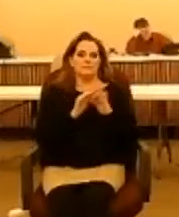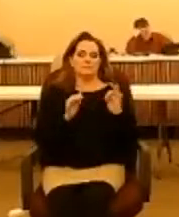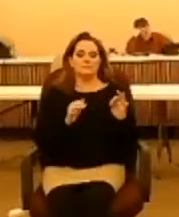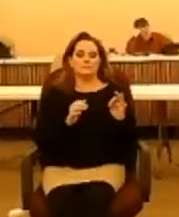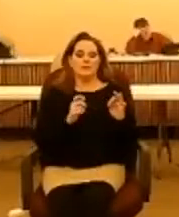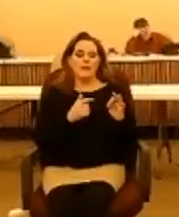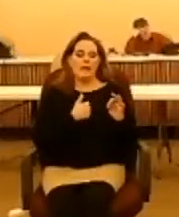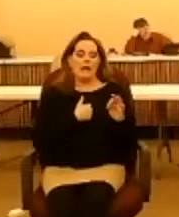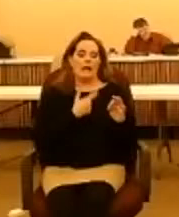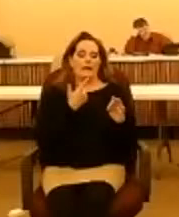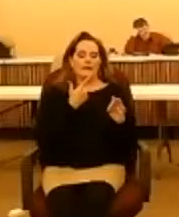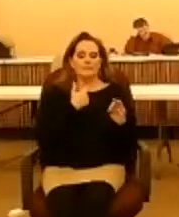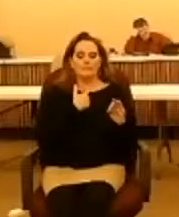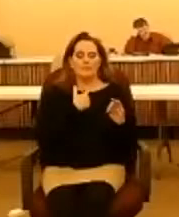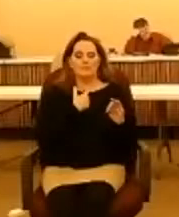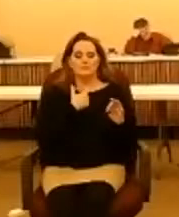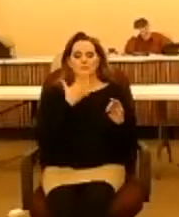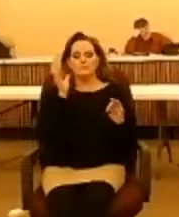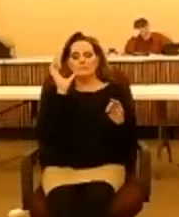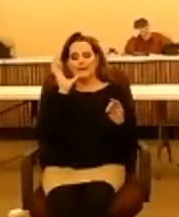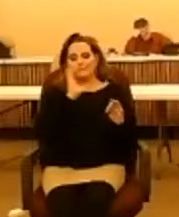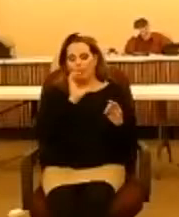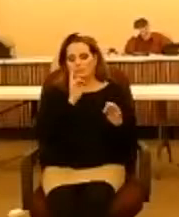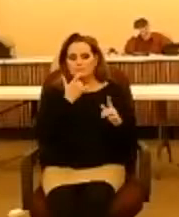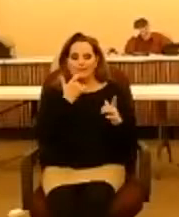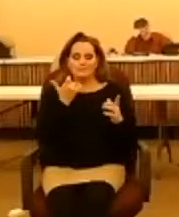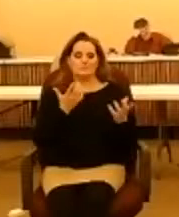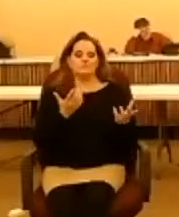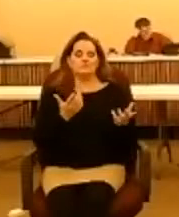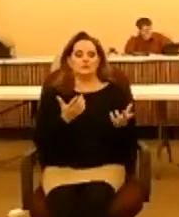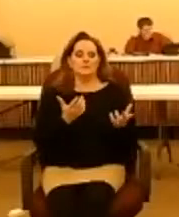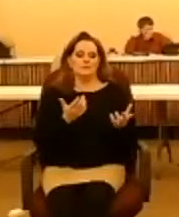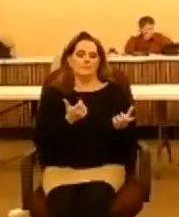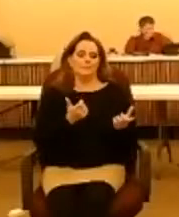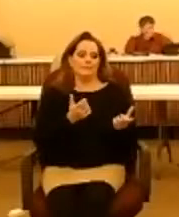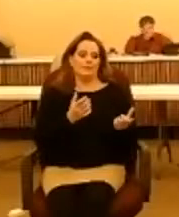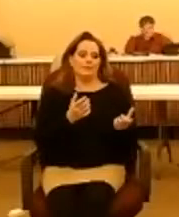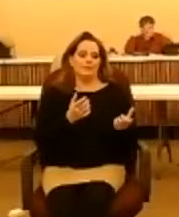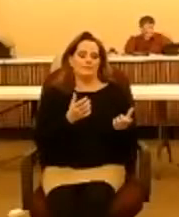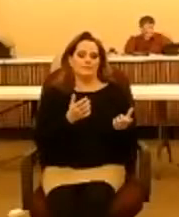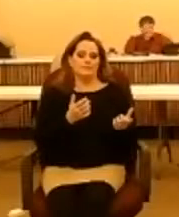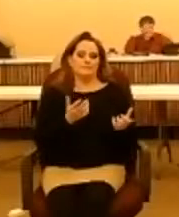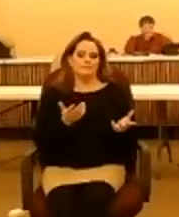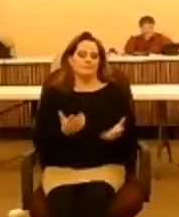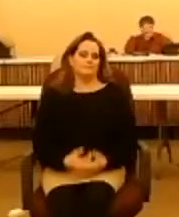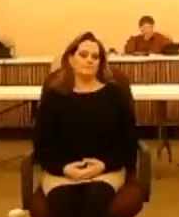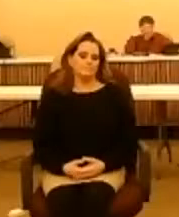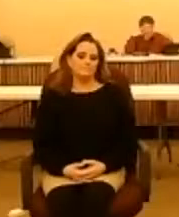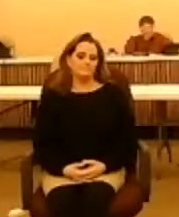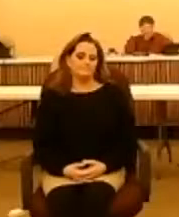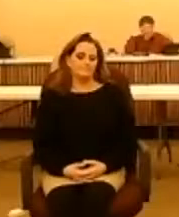I am exploring the possibility of there is a